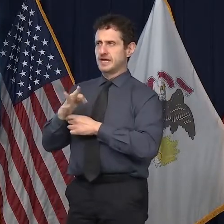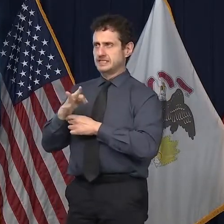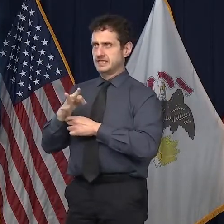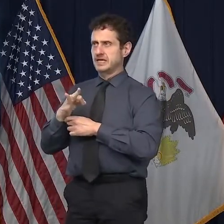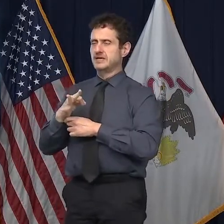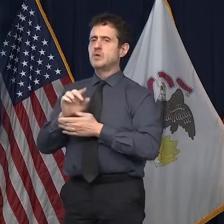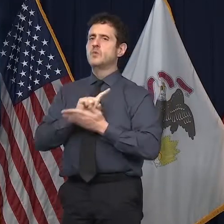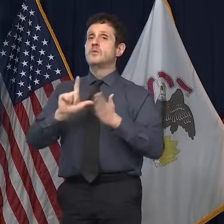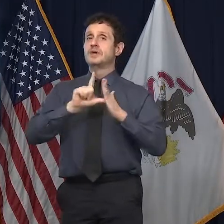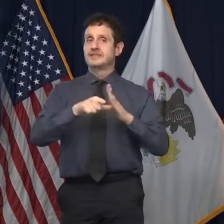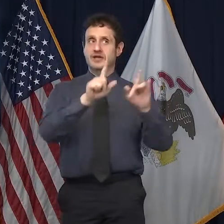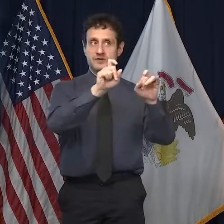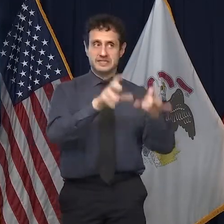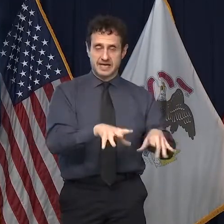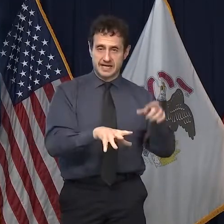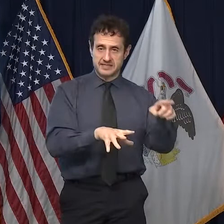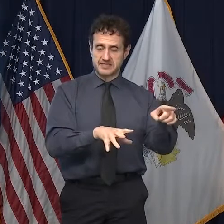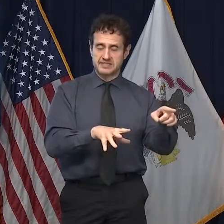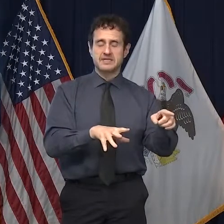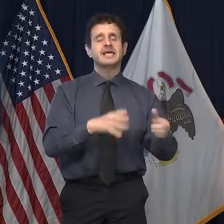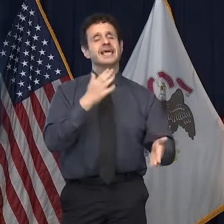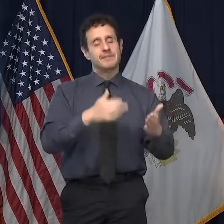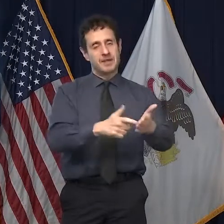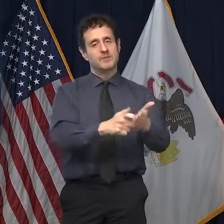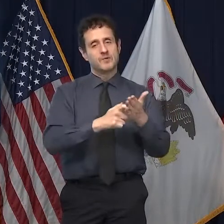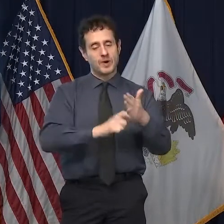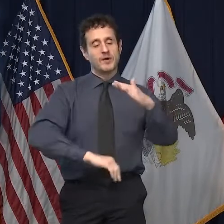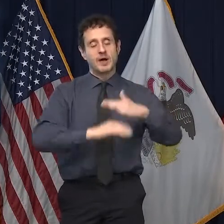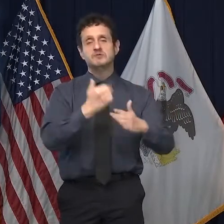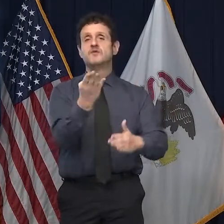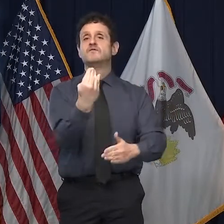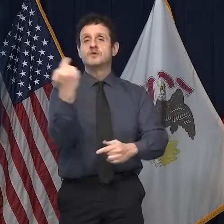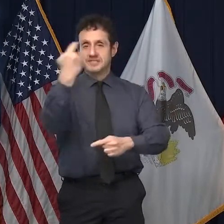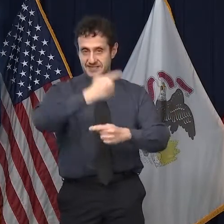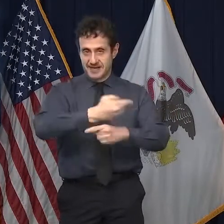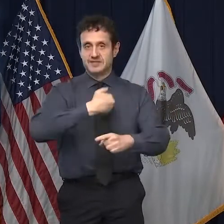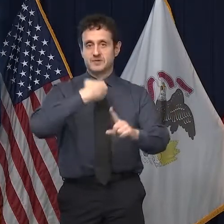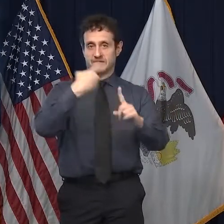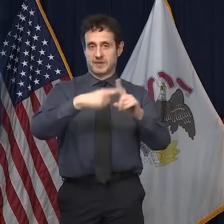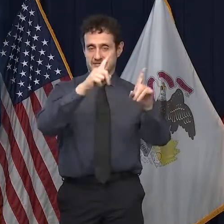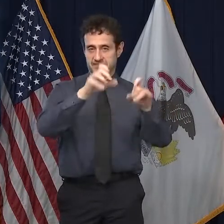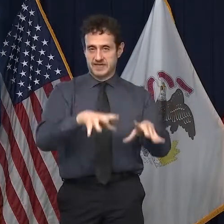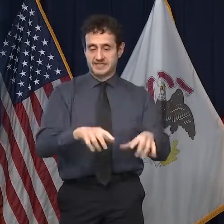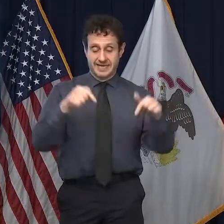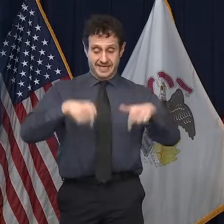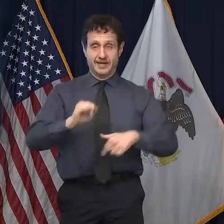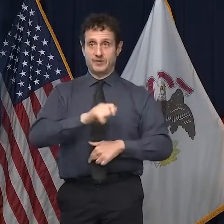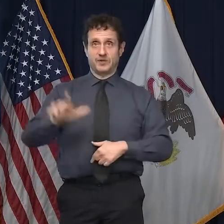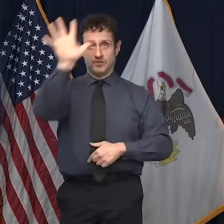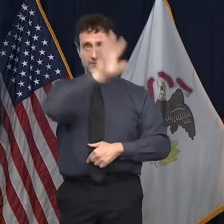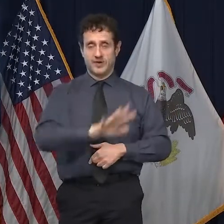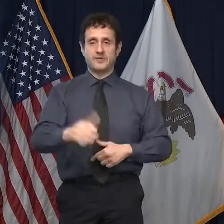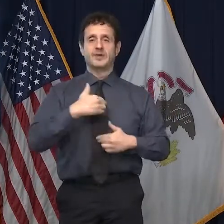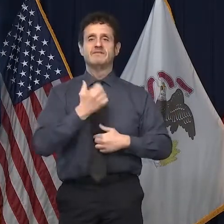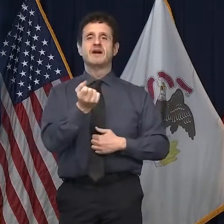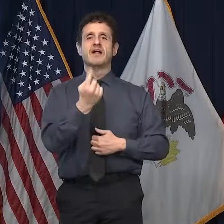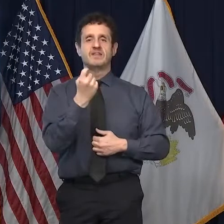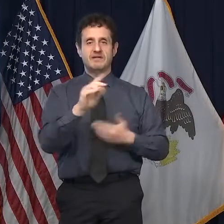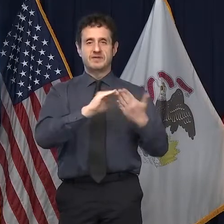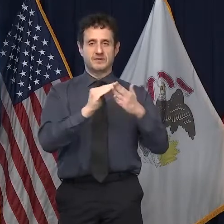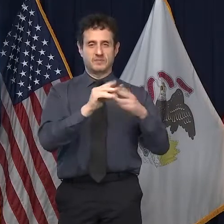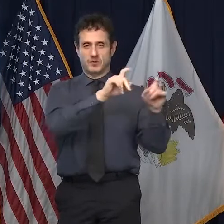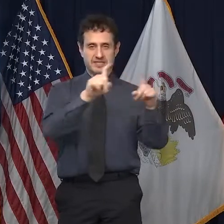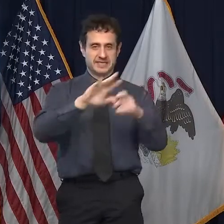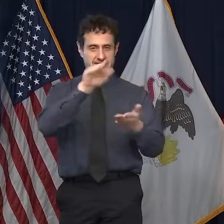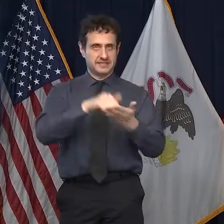14 days to have a positive test. There are 11 state community-based testing sites across Illinois, and our